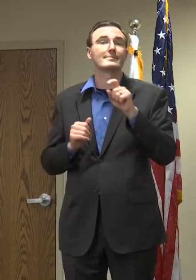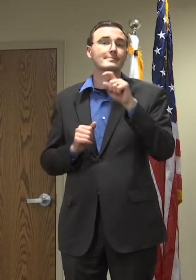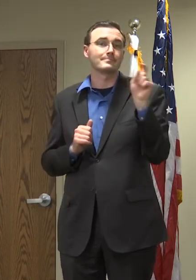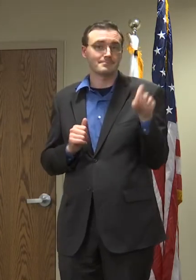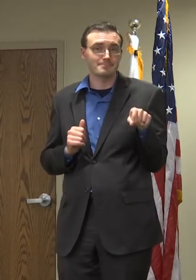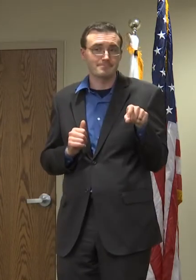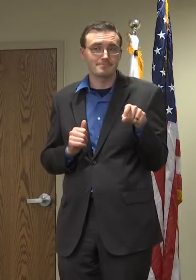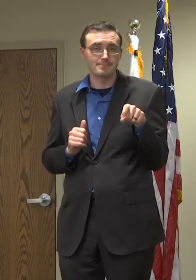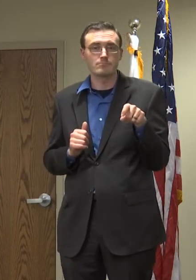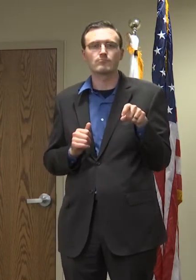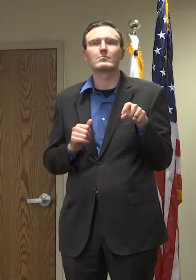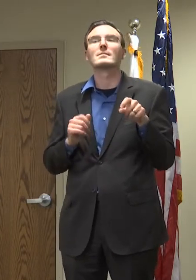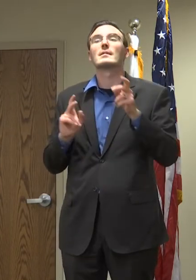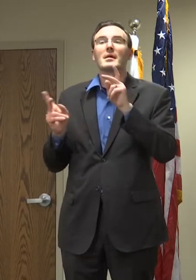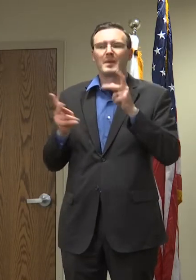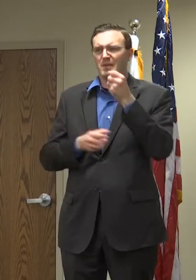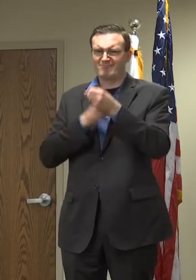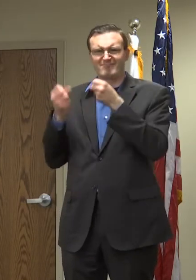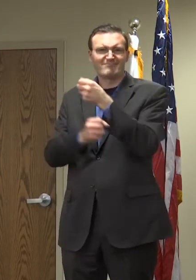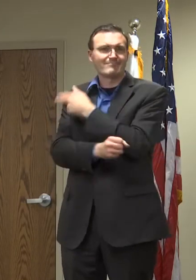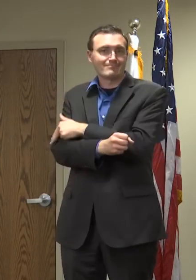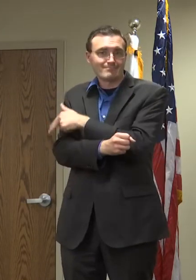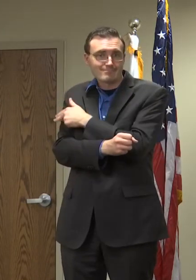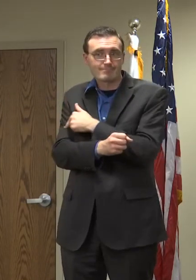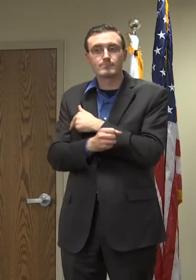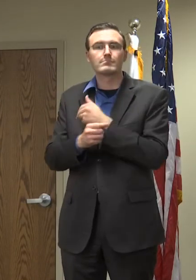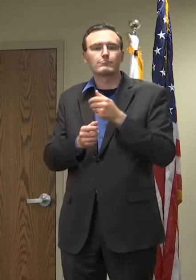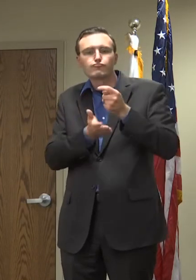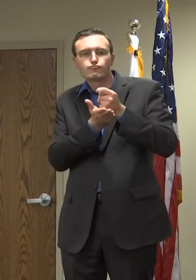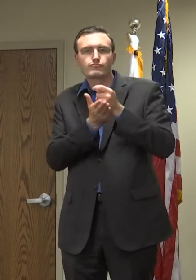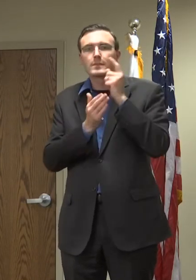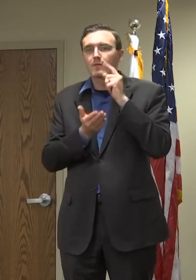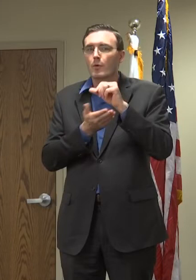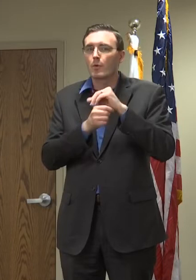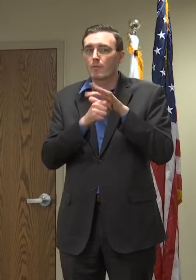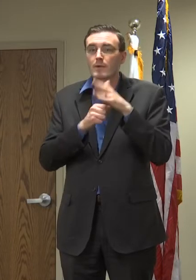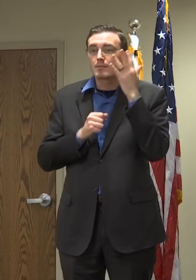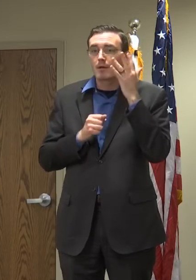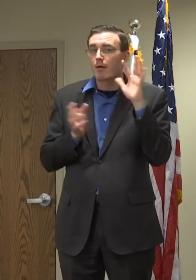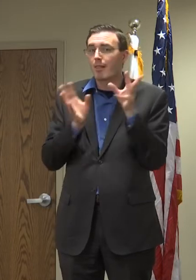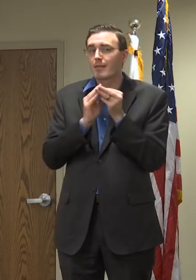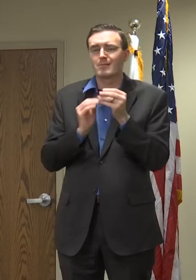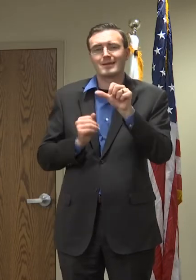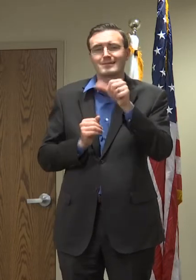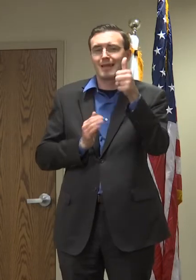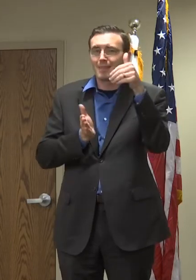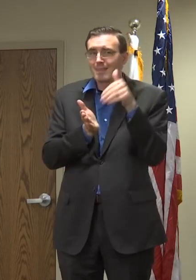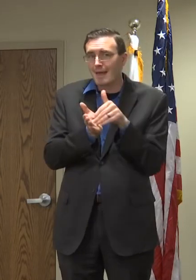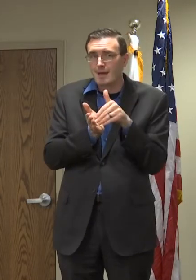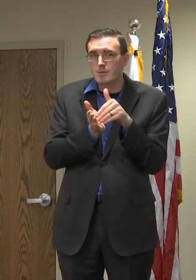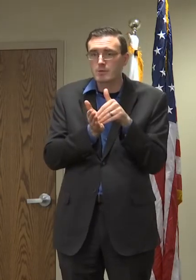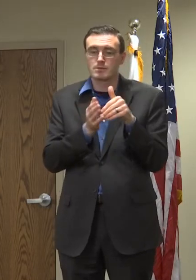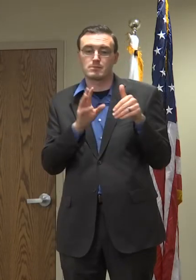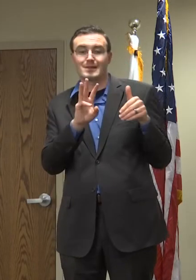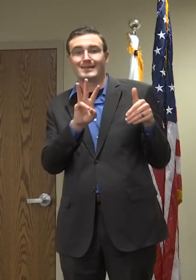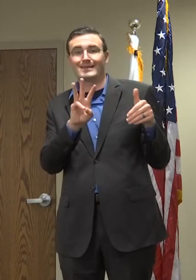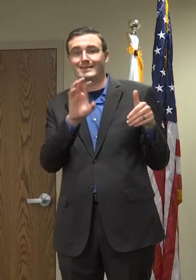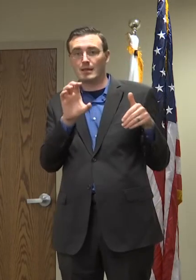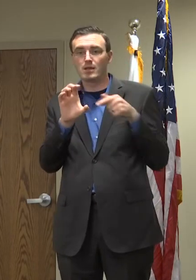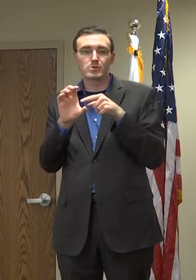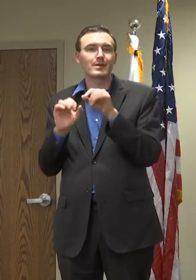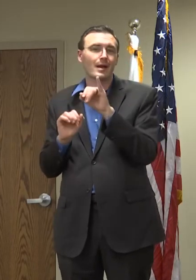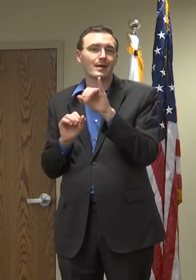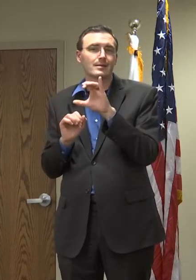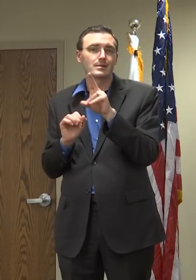10,000 people being hospitalized and being treated for COVID-19, with 600 of those in the ICU, and that's just